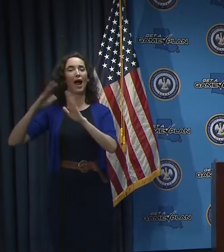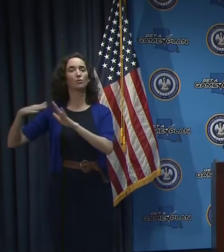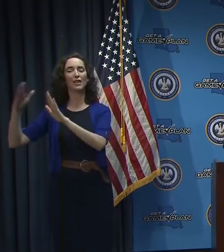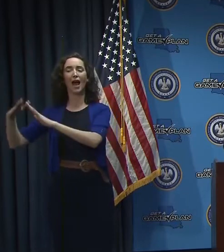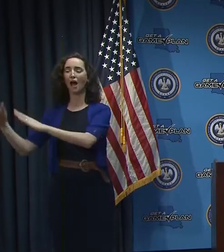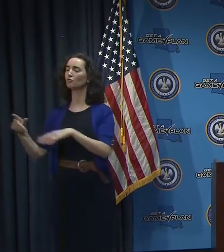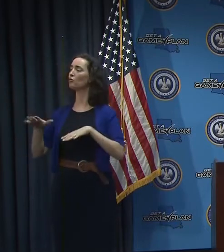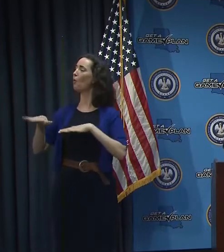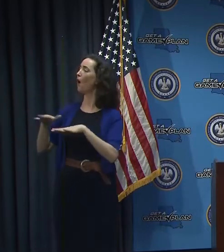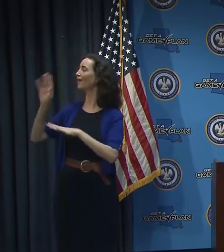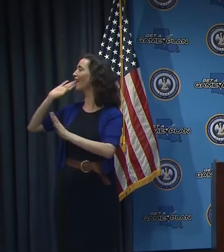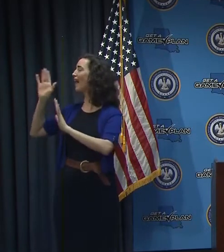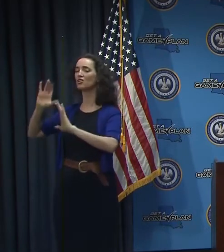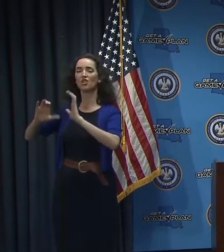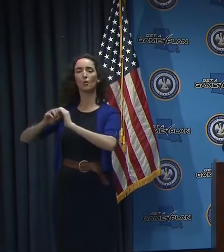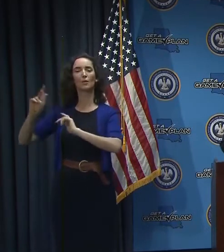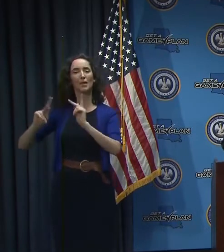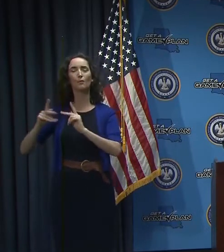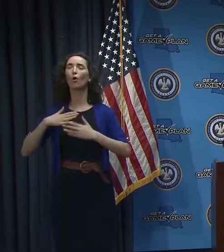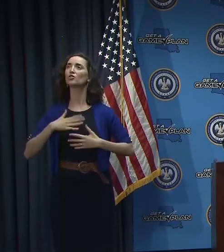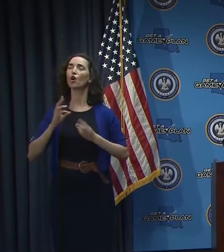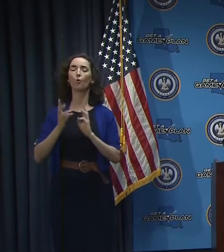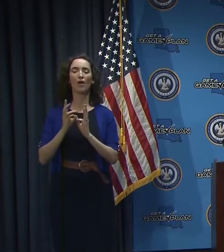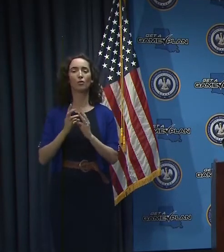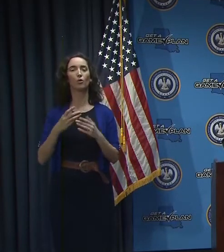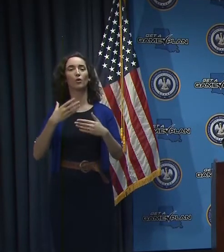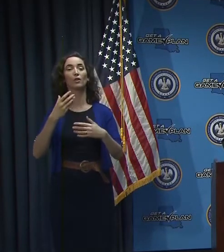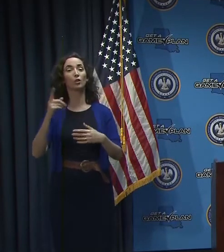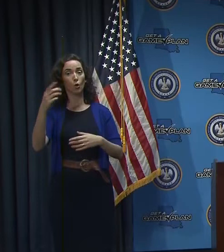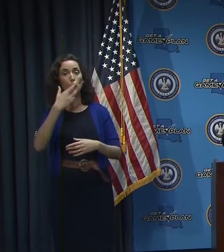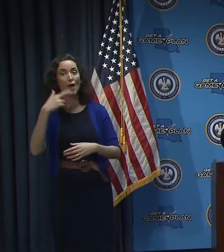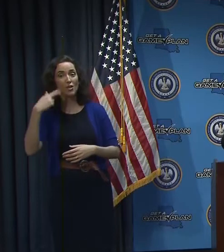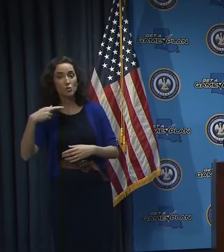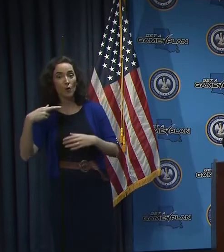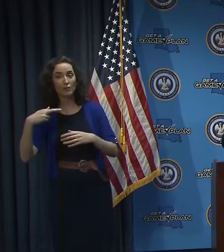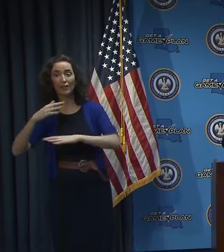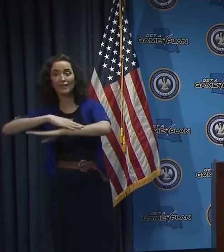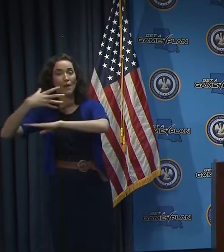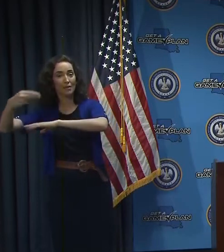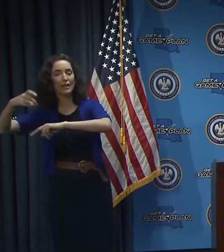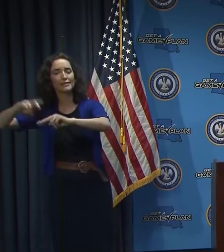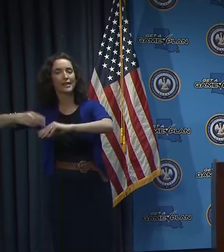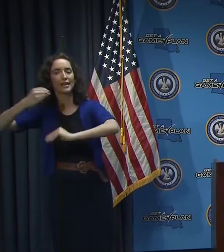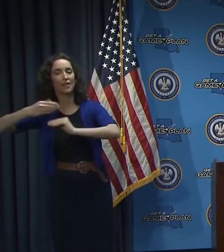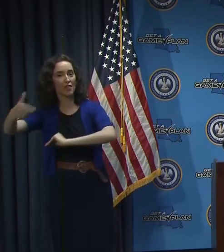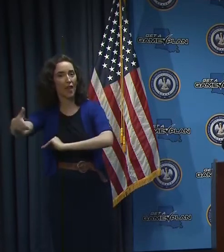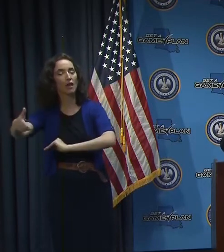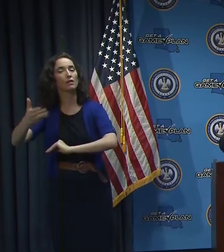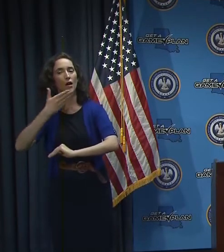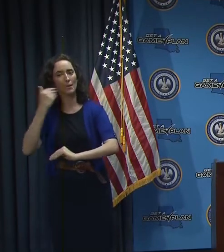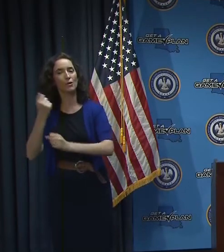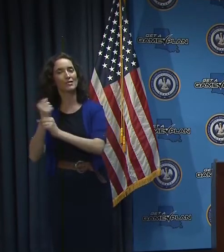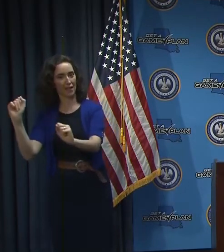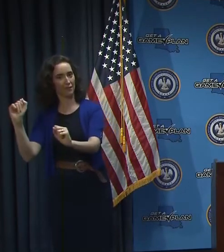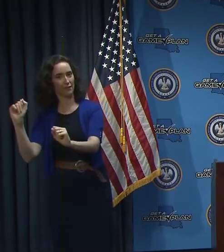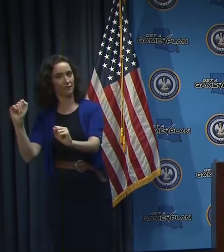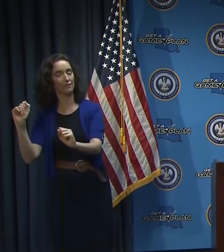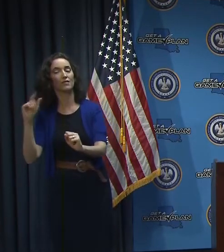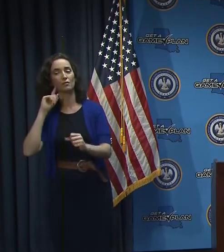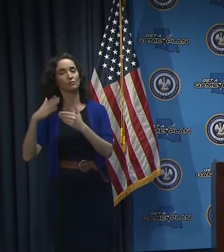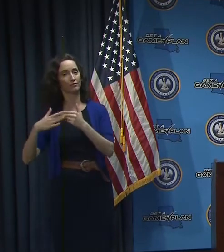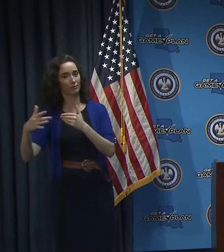enjoy the weather and enjoy some outdoor dining at restaurants. That is a much safer environment to be in as we move